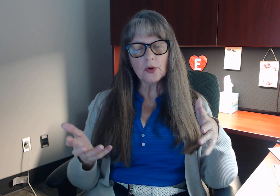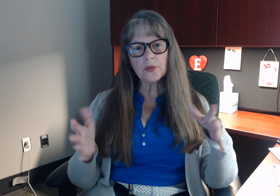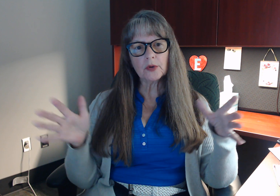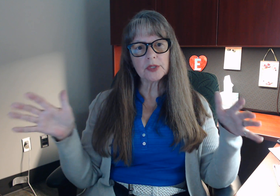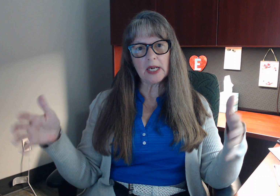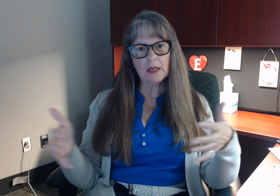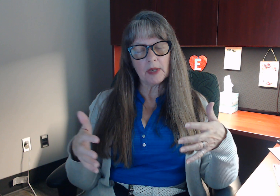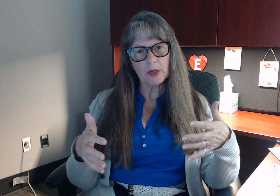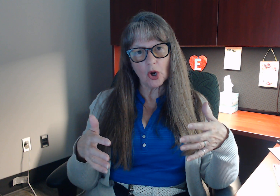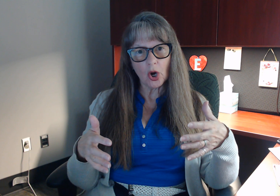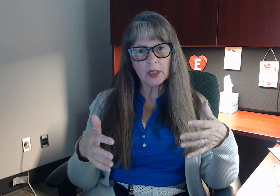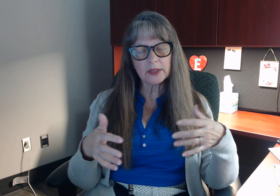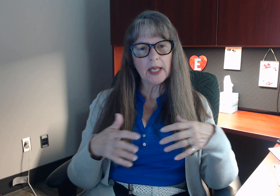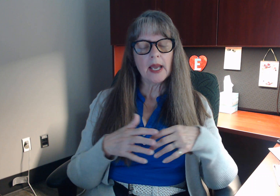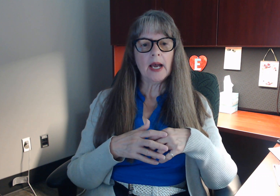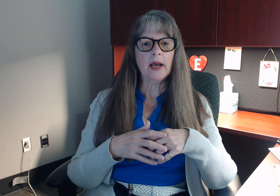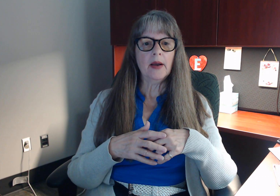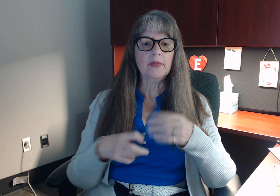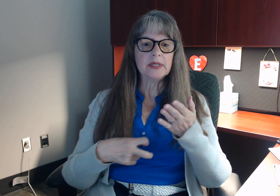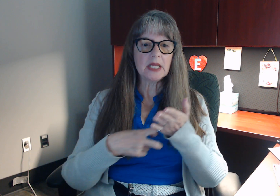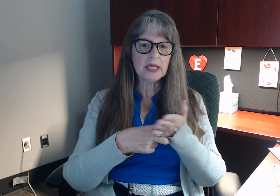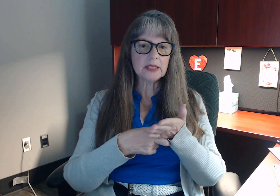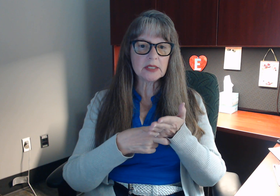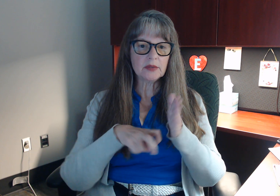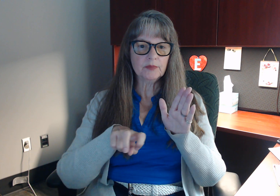their stadium may be called, and the tickets,